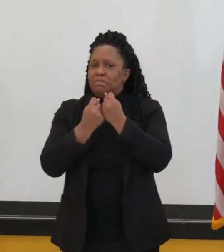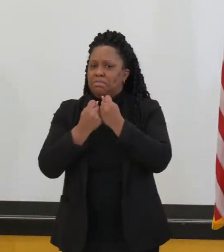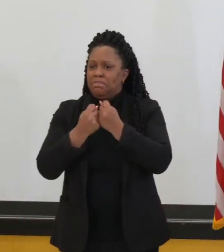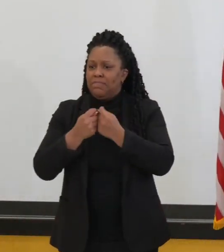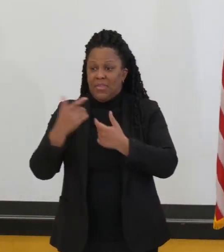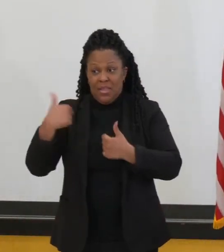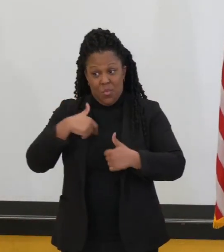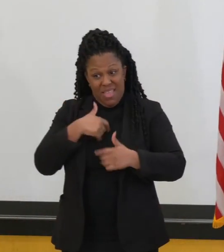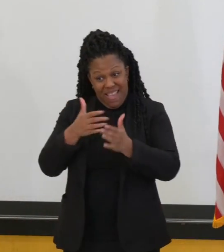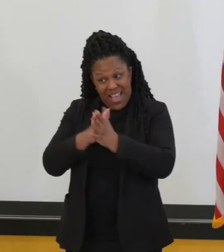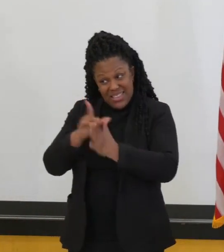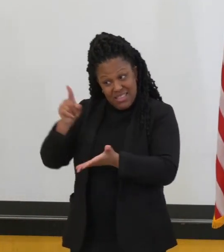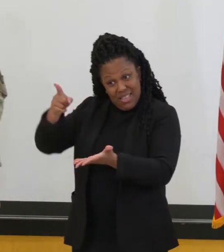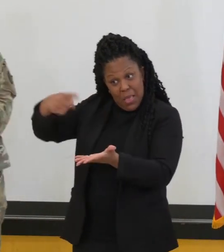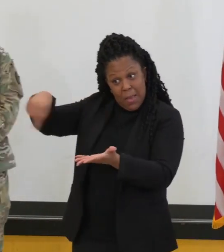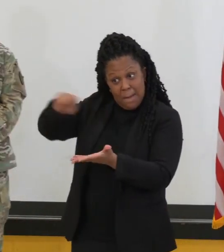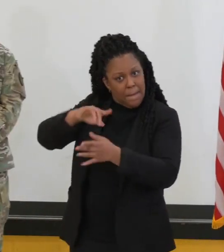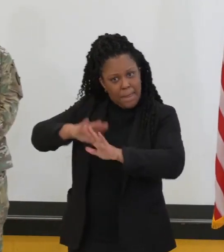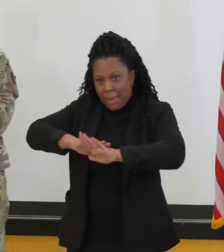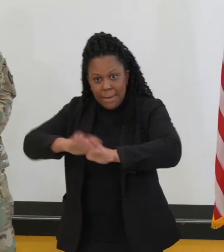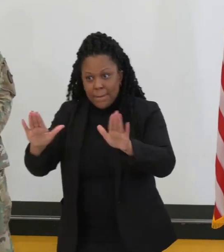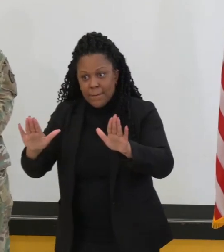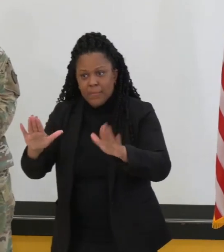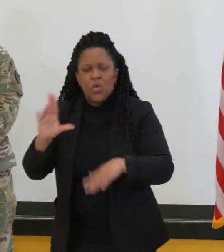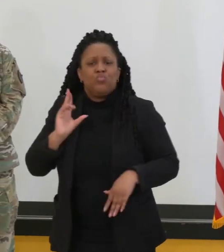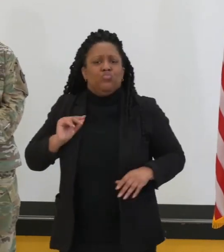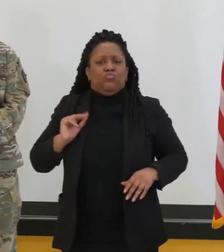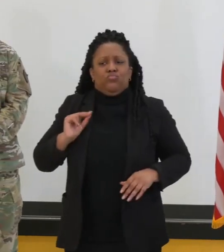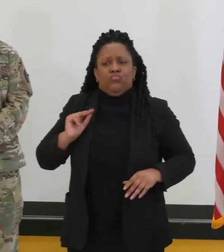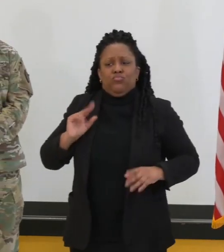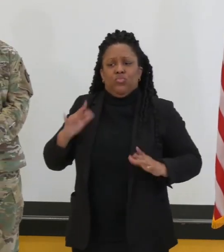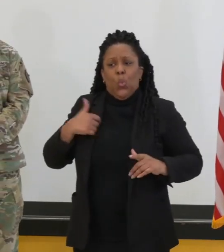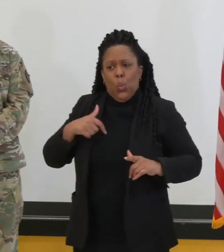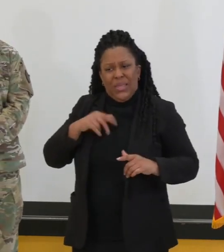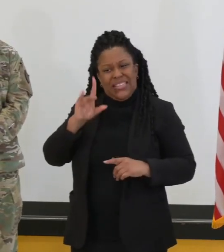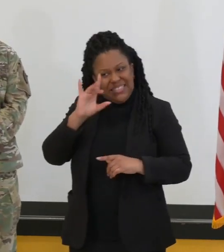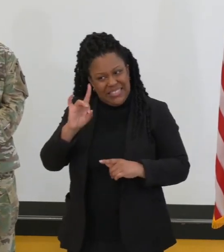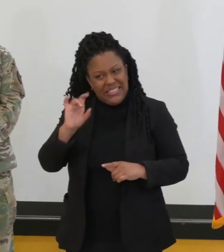businesses, churches, and community organizations about the curfew, however. And I think